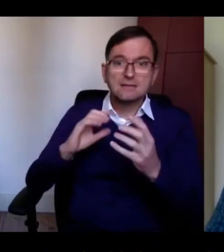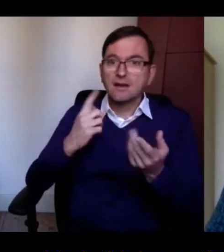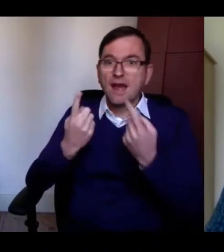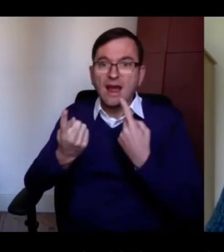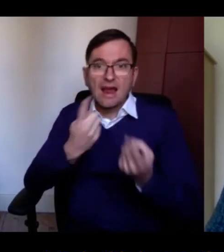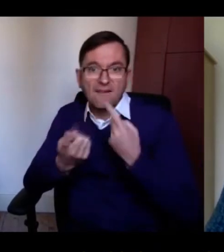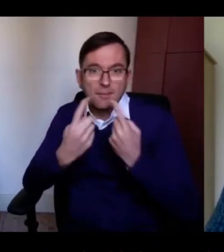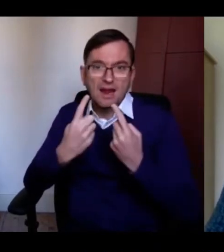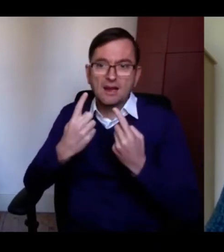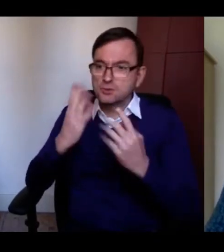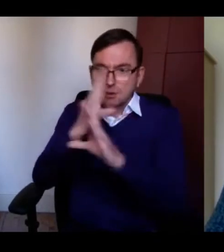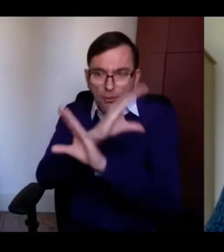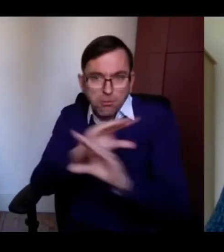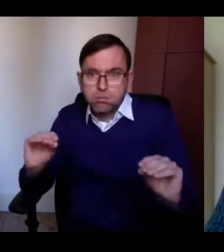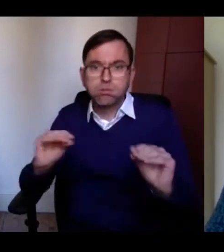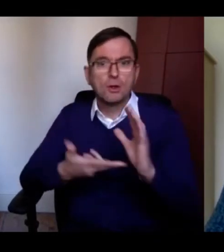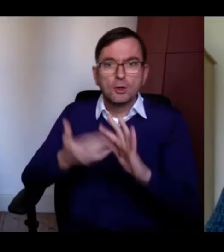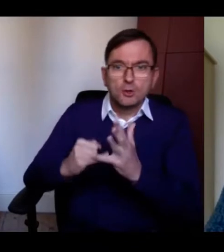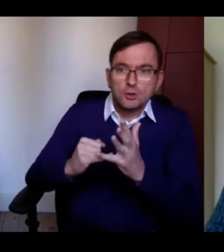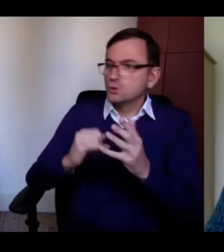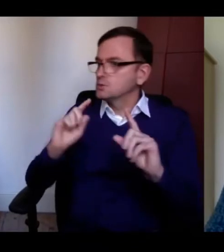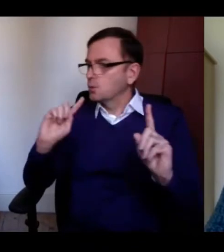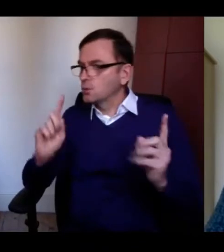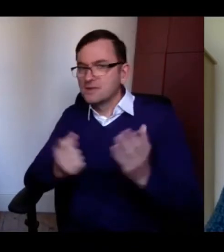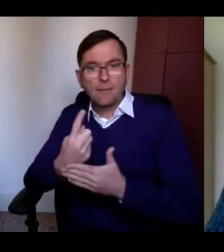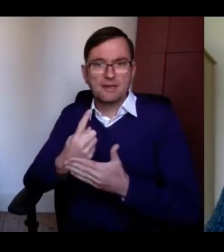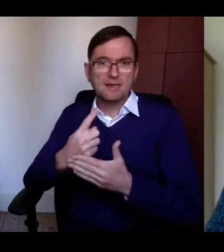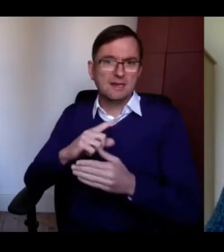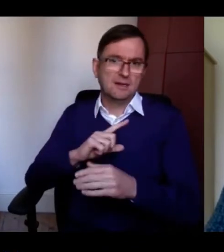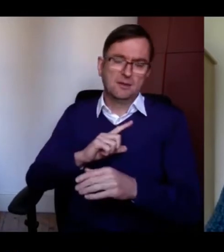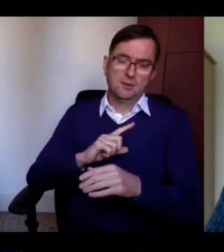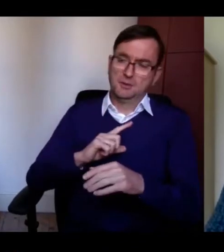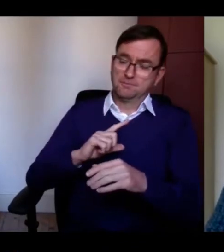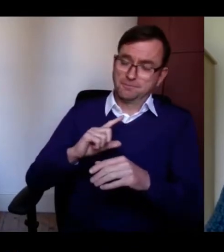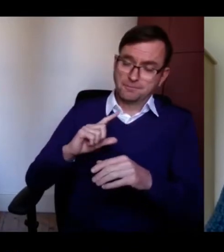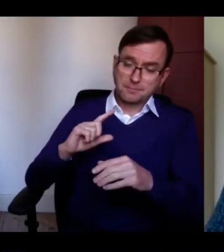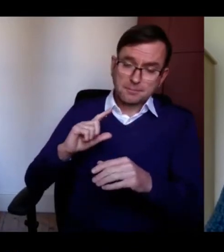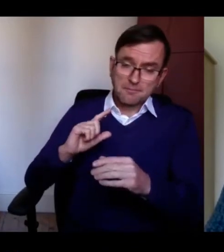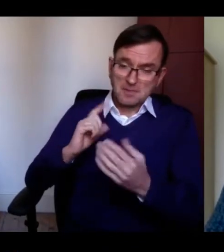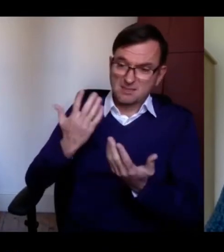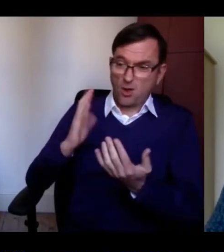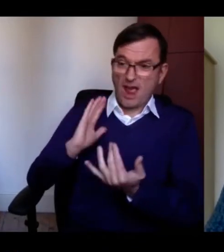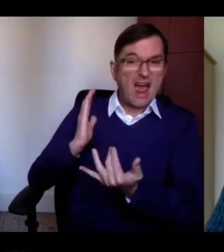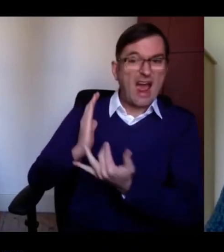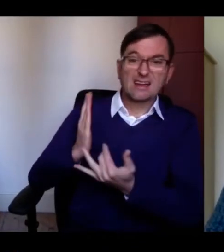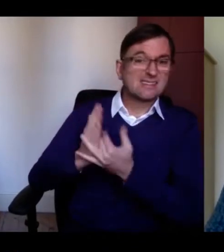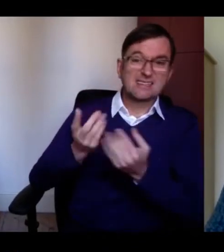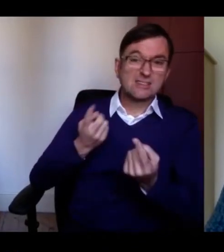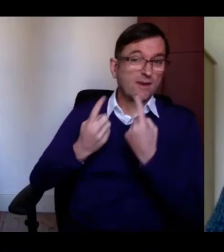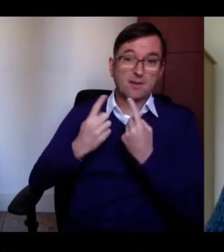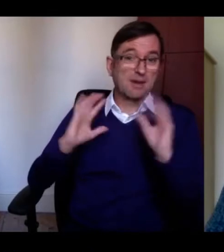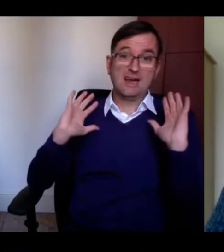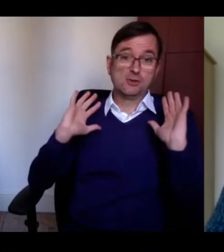club, deaf pub, and each other in the deaf community. It's the way we express ourselves, talk about